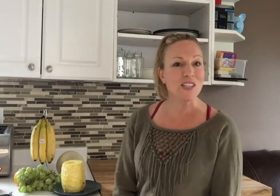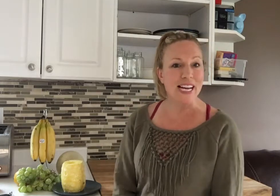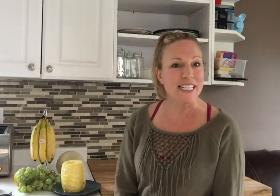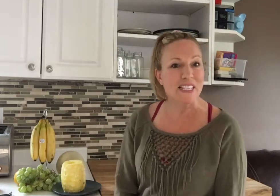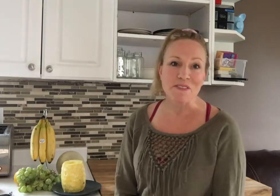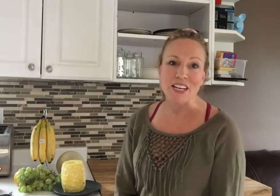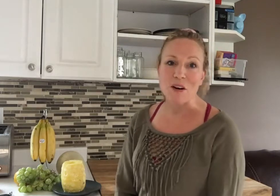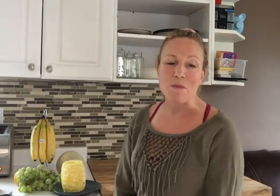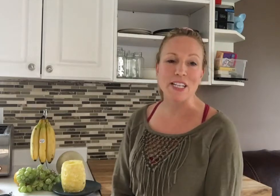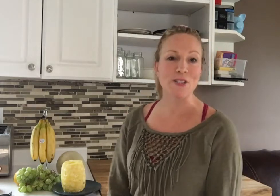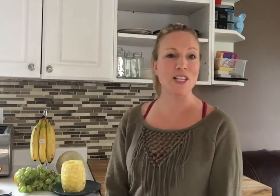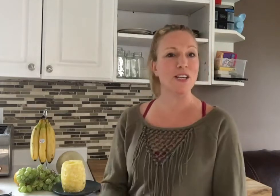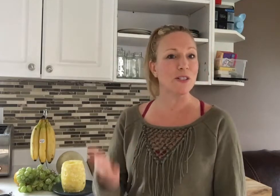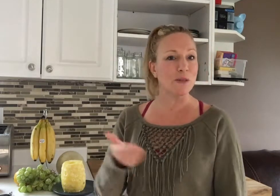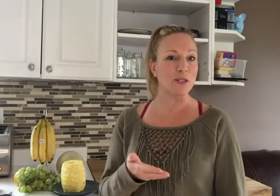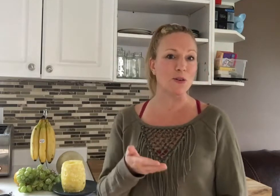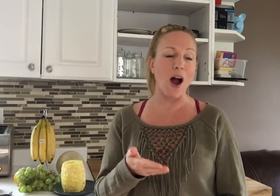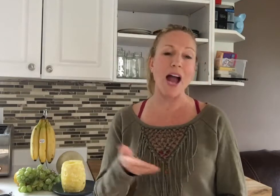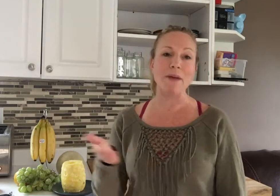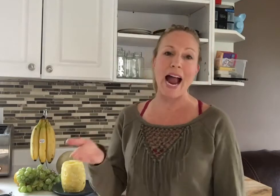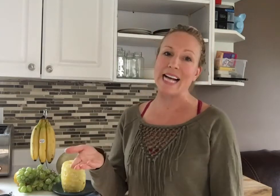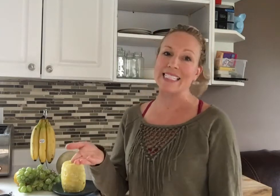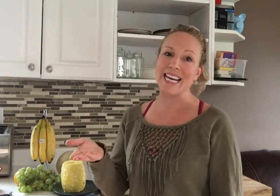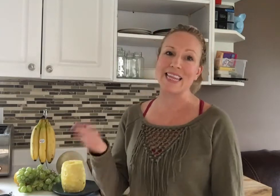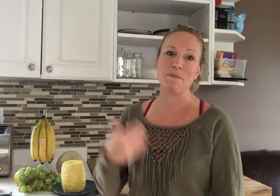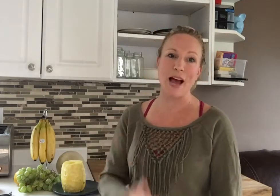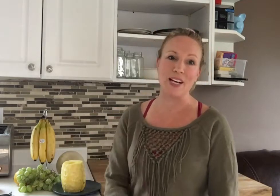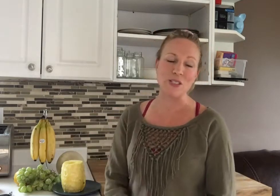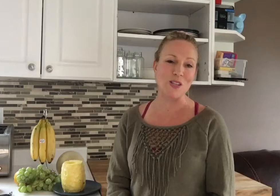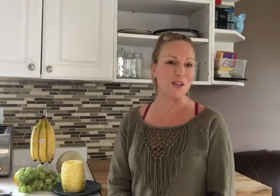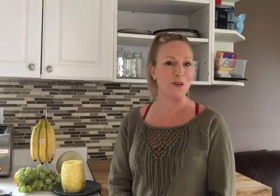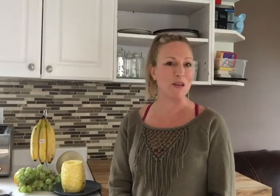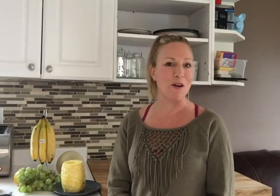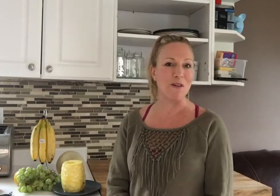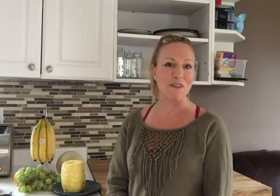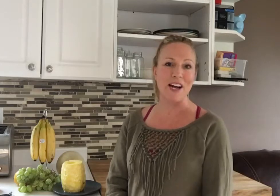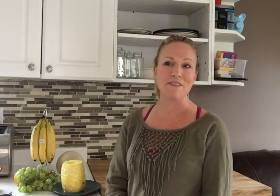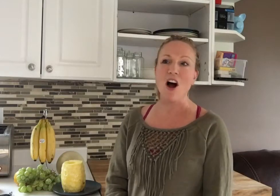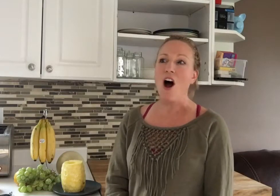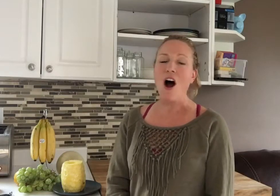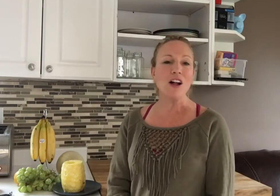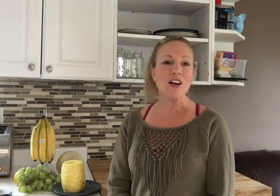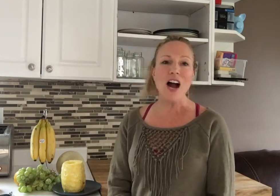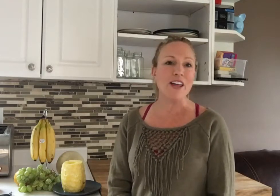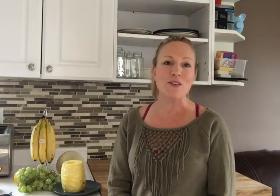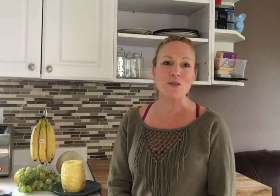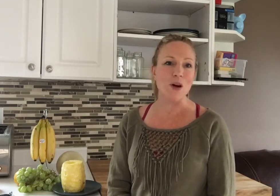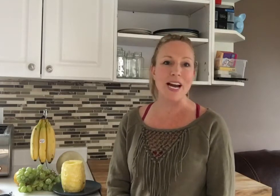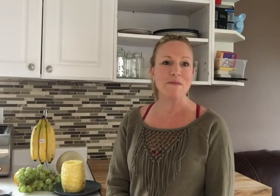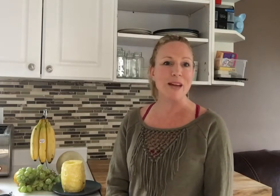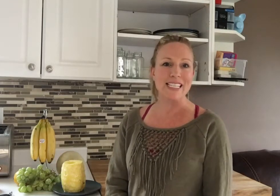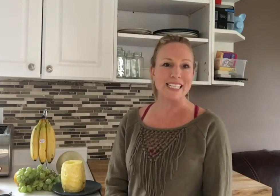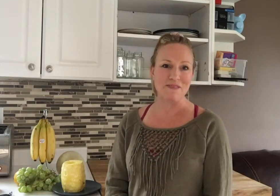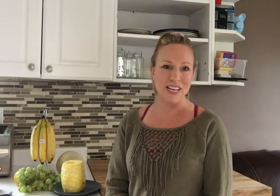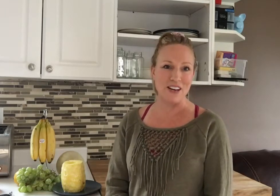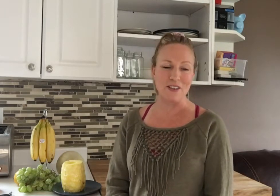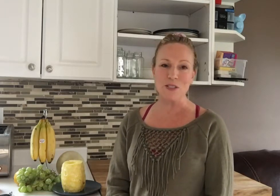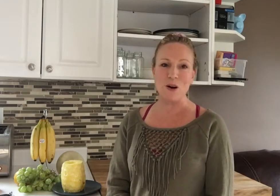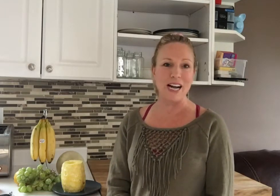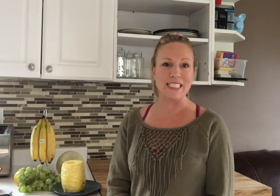liked this video, make sure that you subscribe and hit the bell so that you can be notified of all our other great, amazing videos where I teach